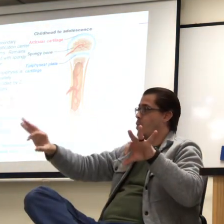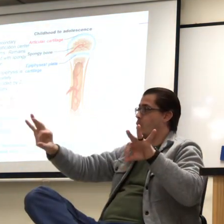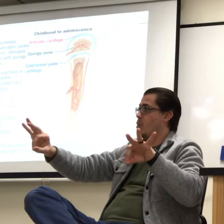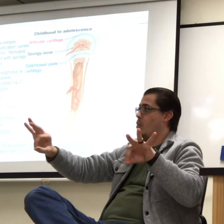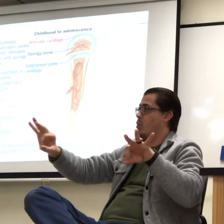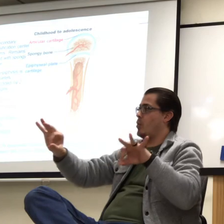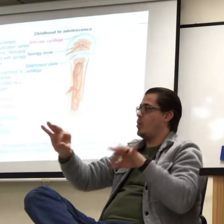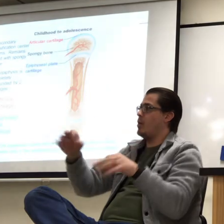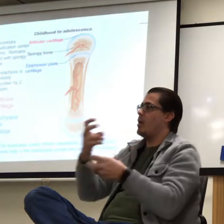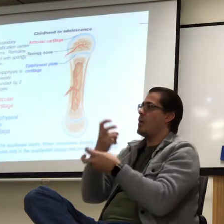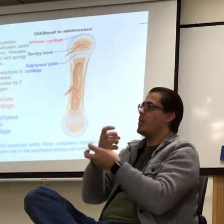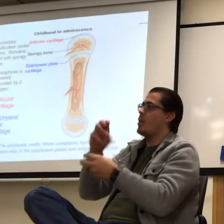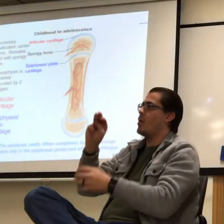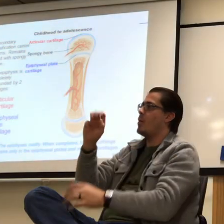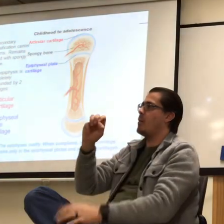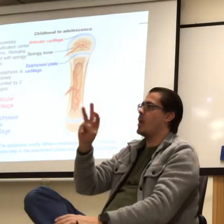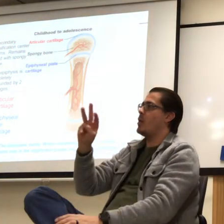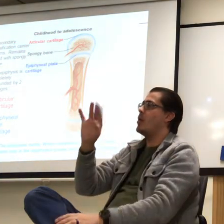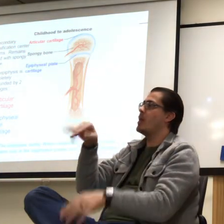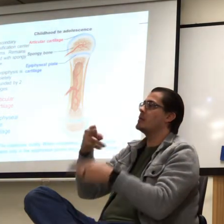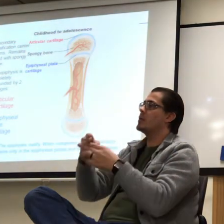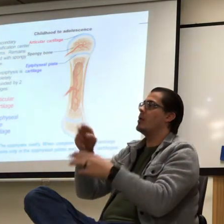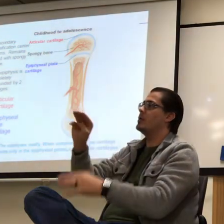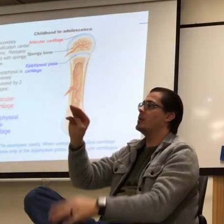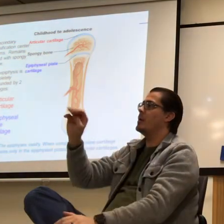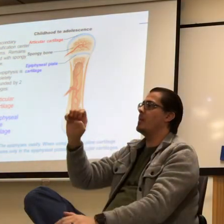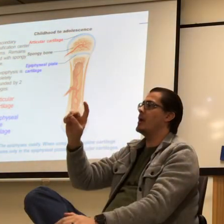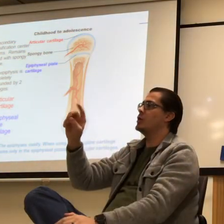with bone marrow, and that's called the medullary cavity.